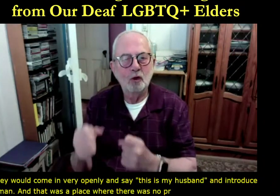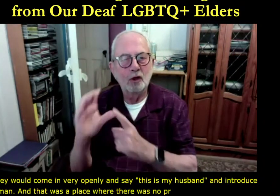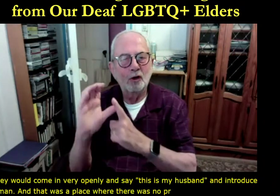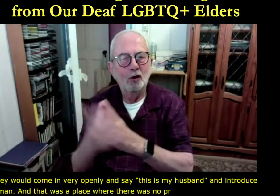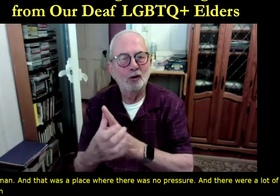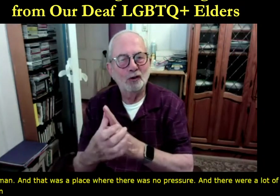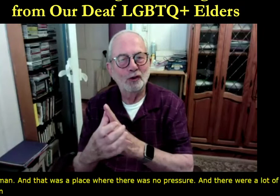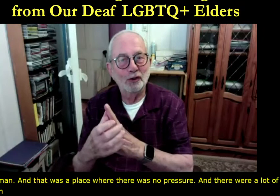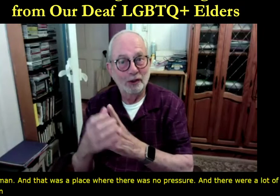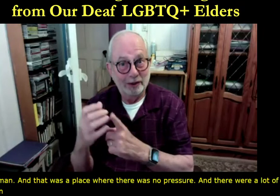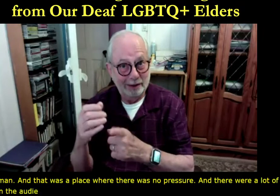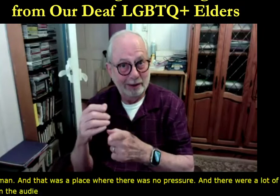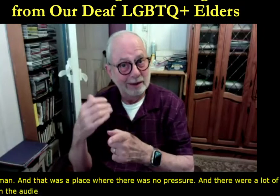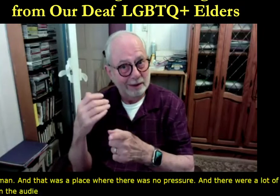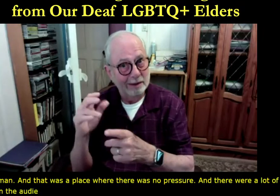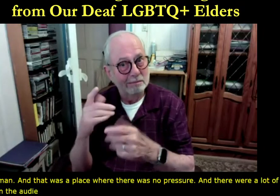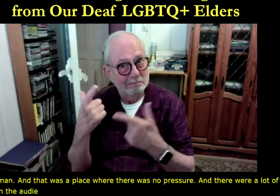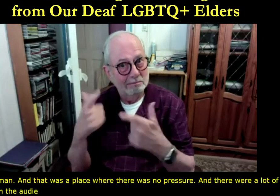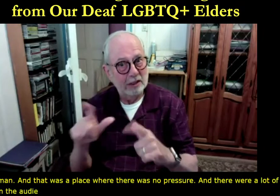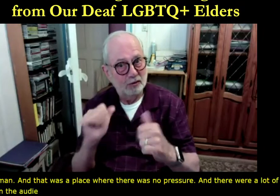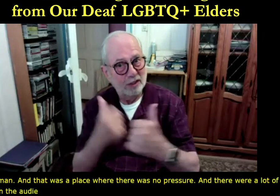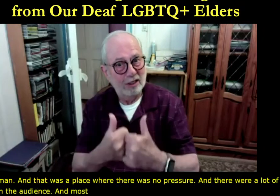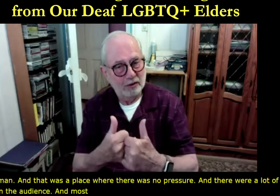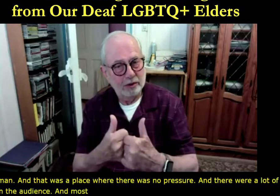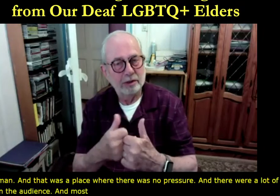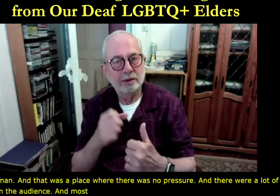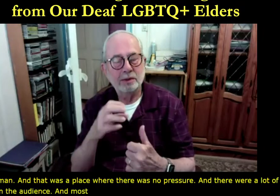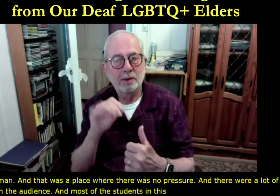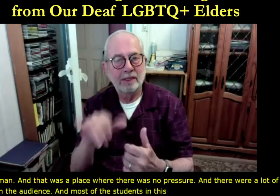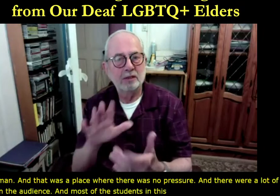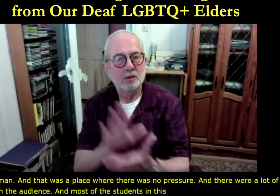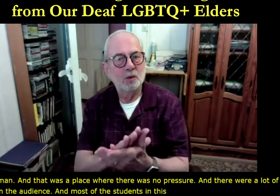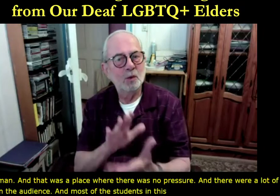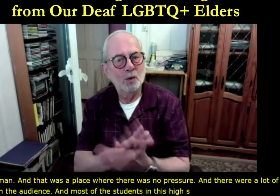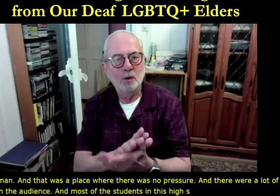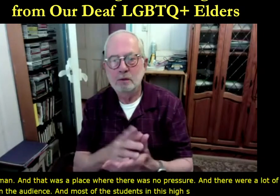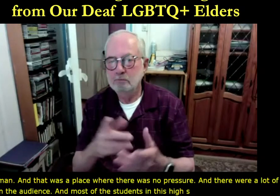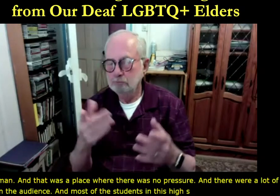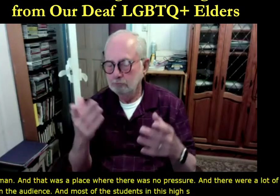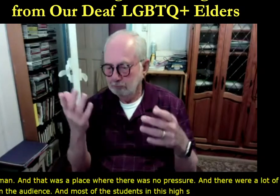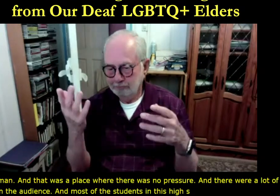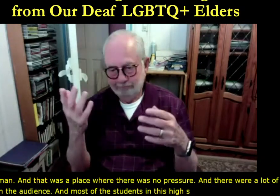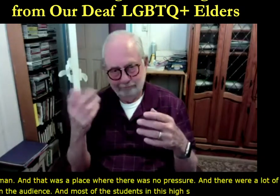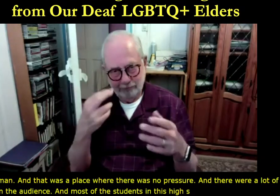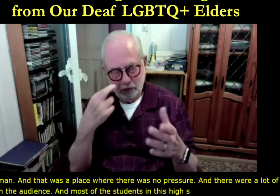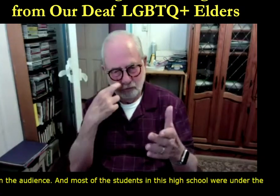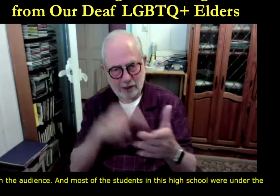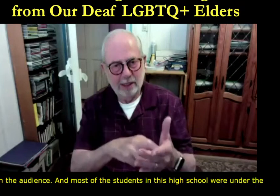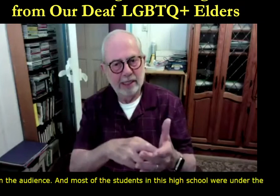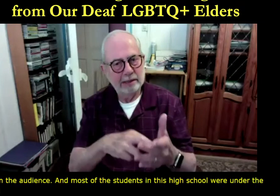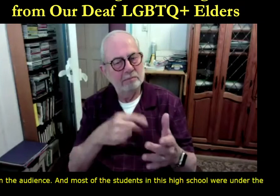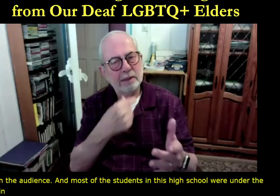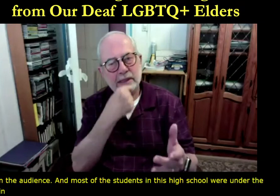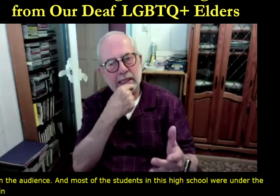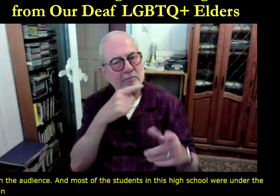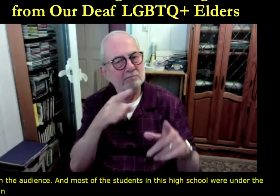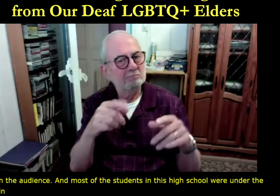the you know in that area is very they have a very strong culture very hispanic very